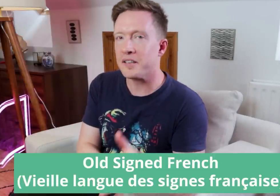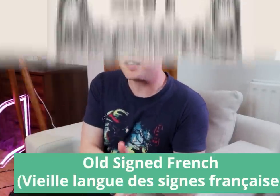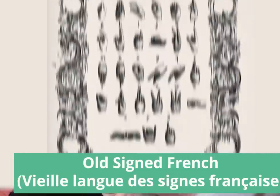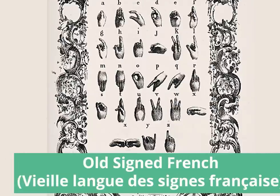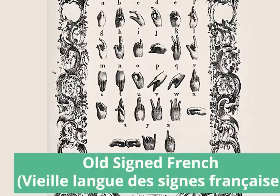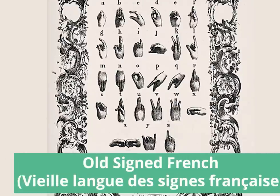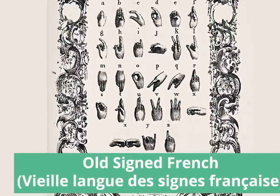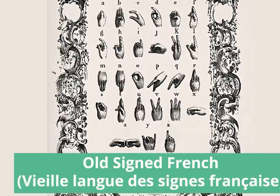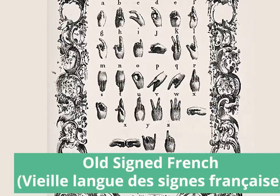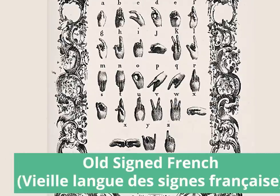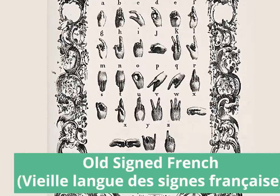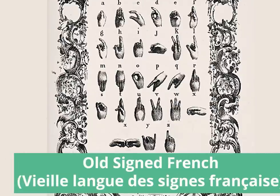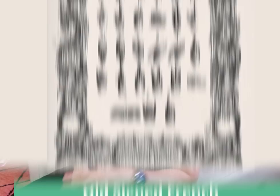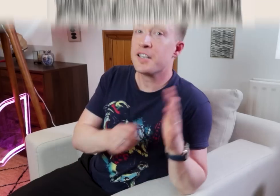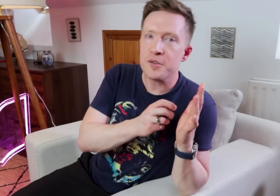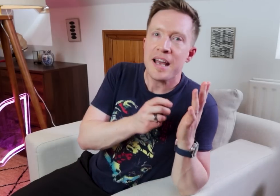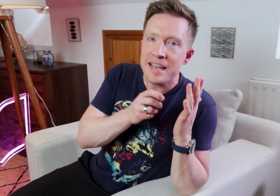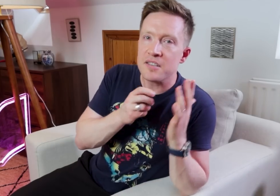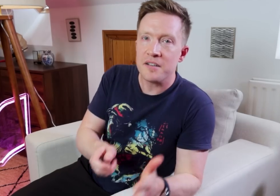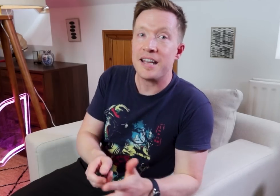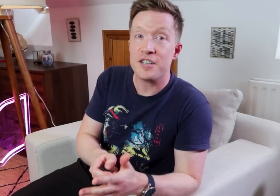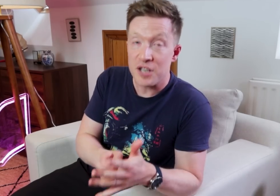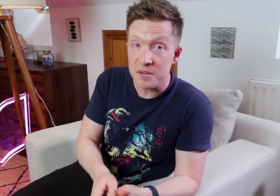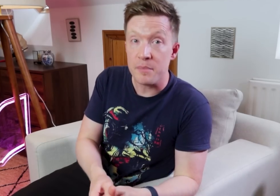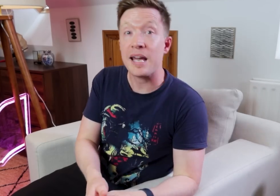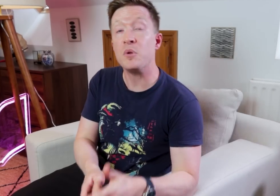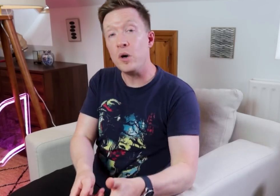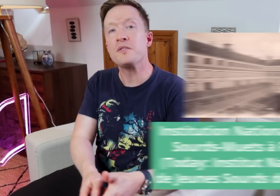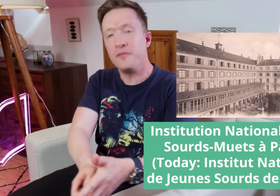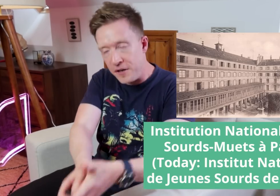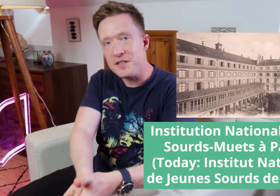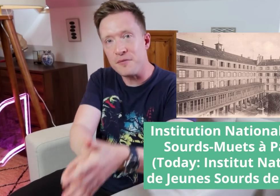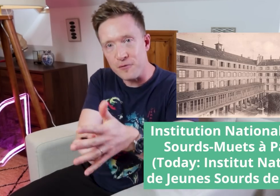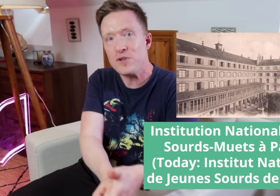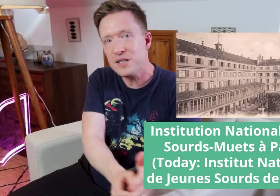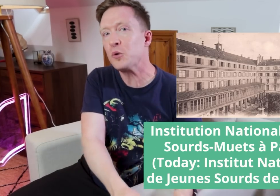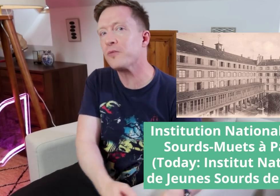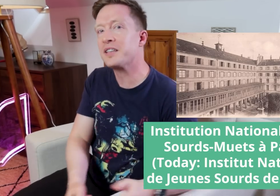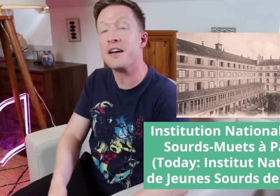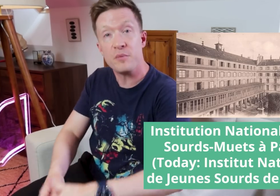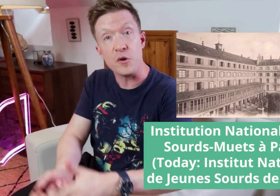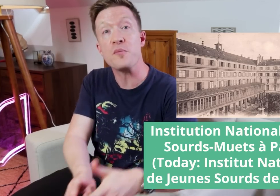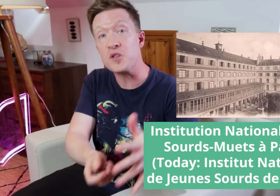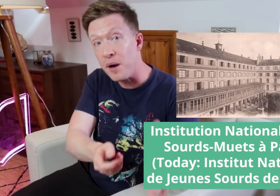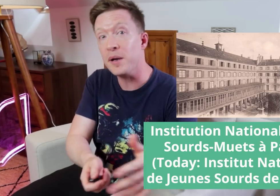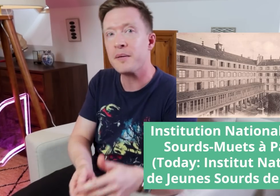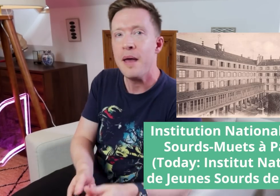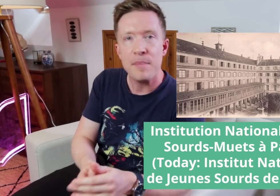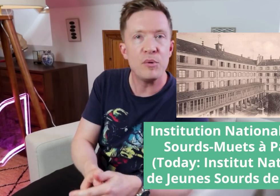Signed French. As it goes, he started a shelter that became the world's first free school for the deaf that was open to the public. People